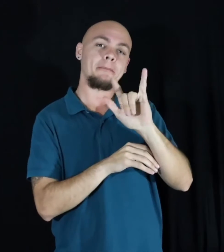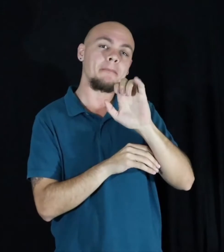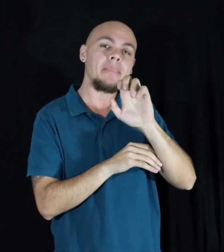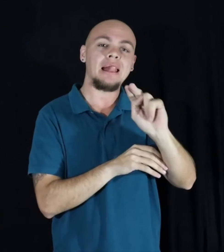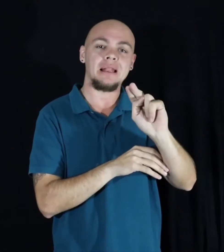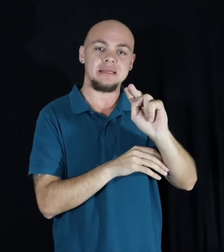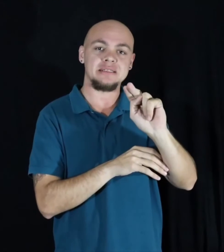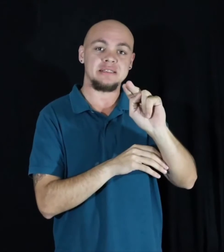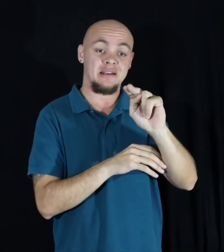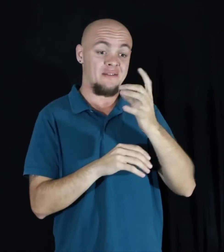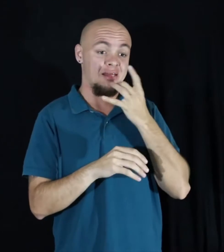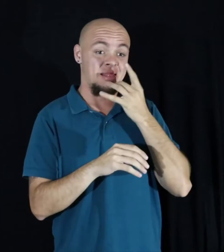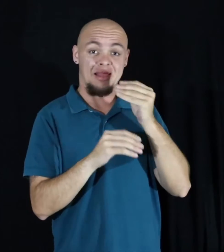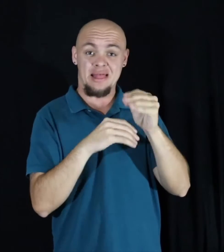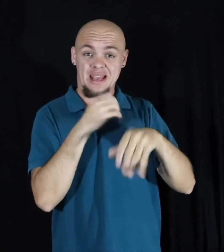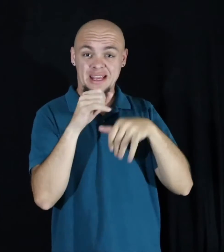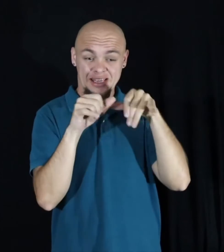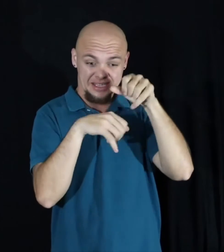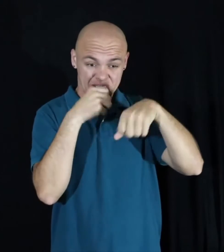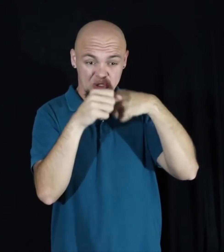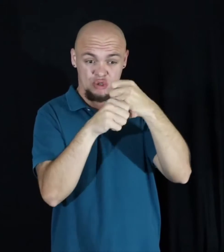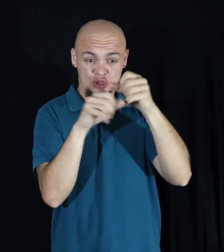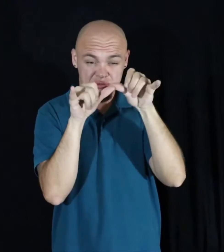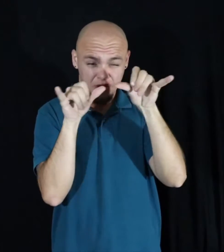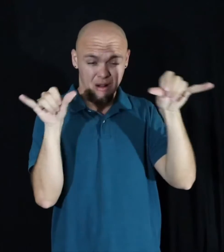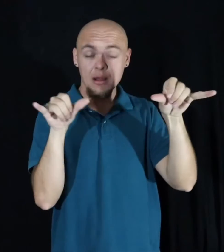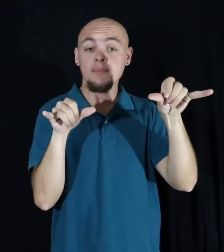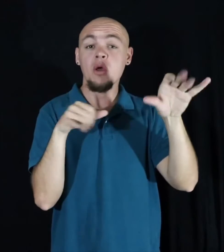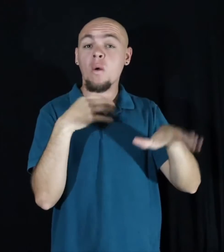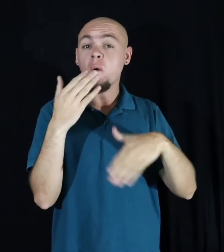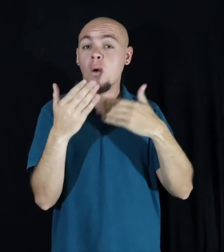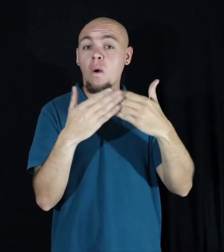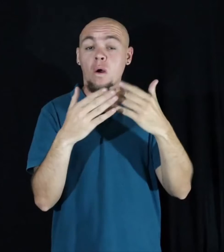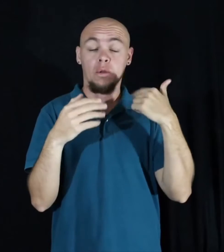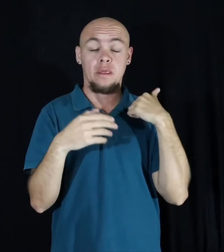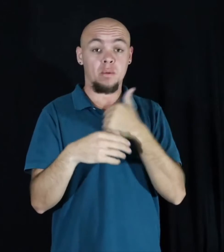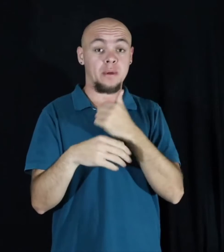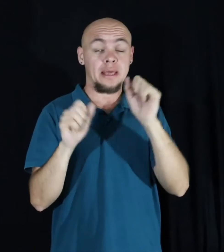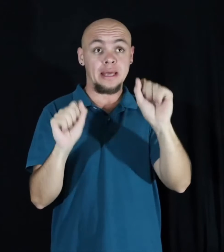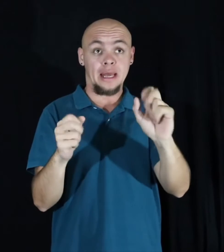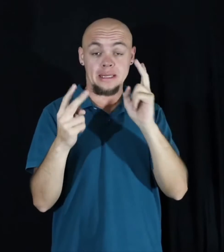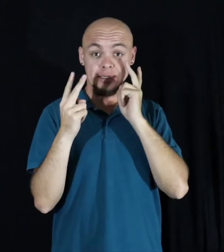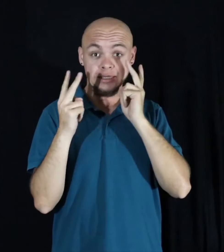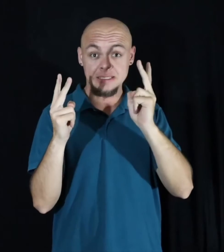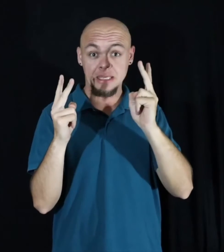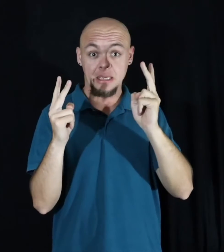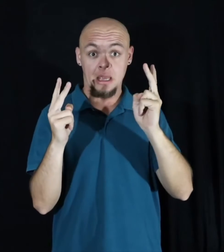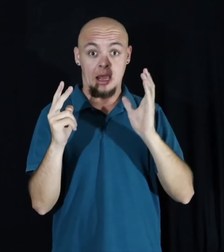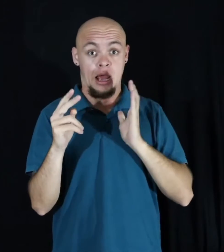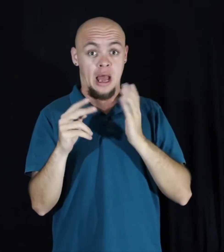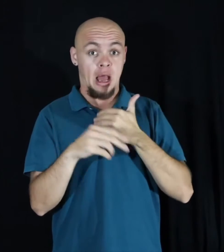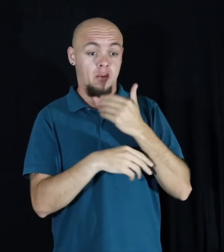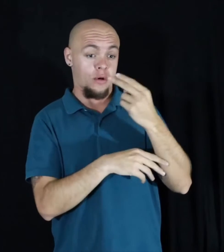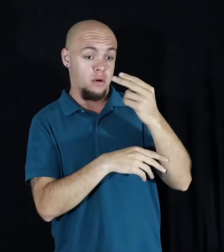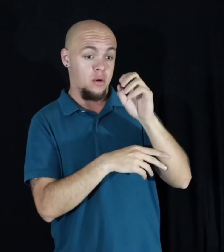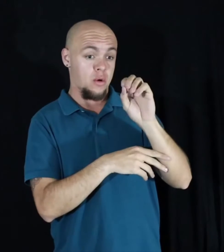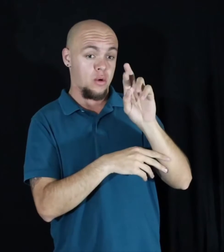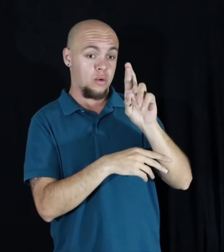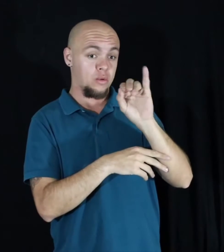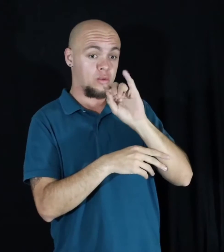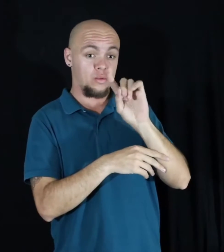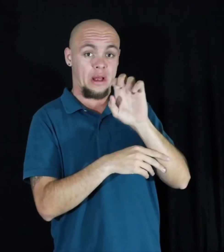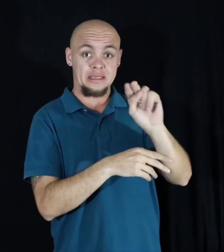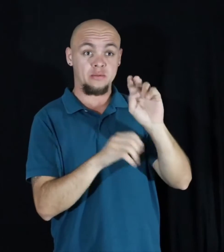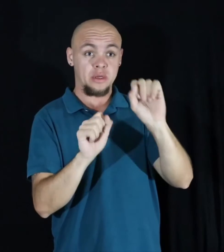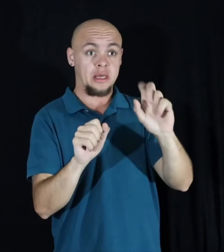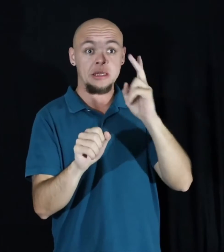years. And what we've just discovered is that all of the universe that we can see out to our horizon, because beyond that,